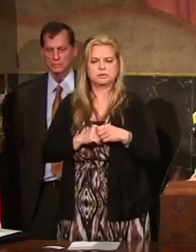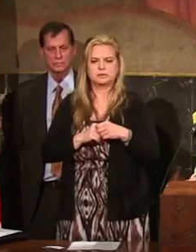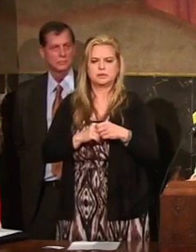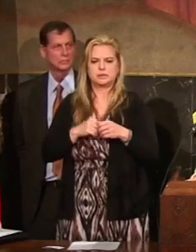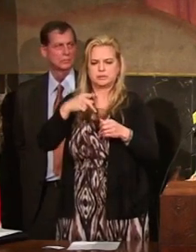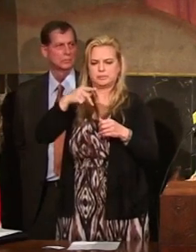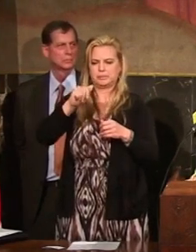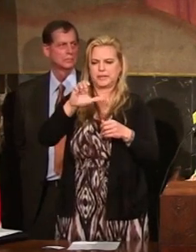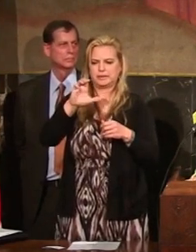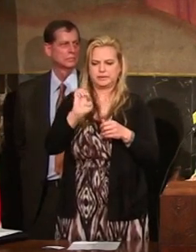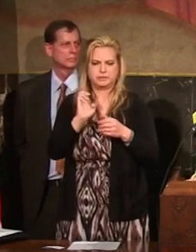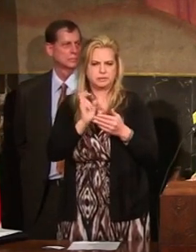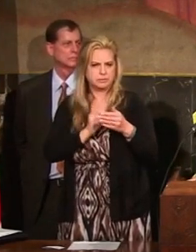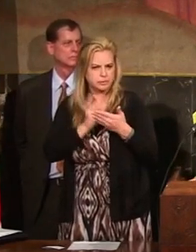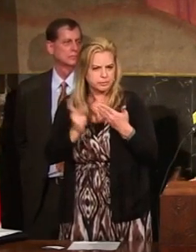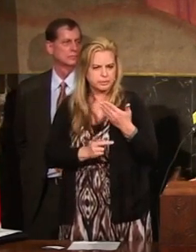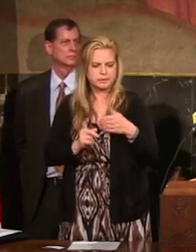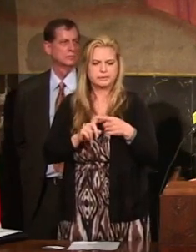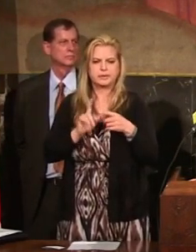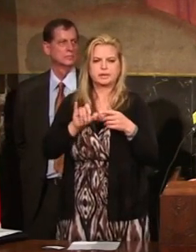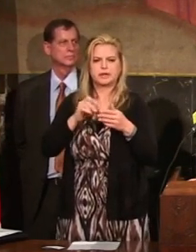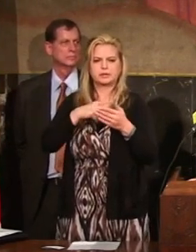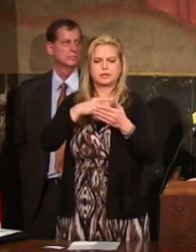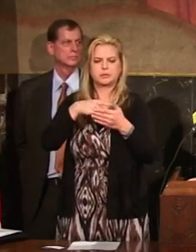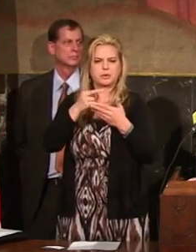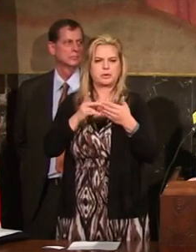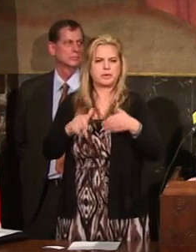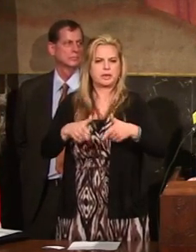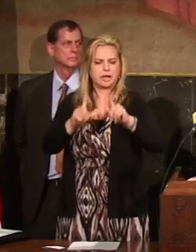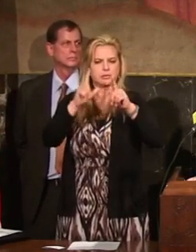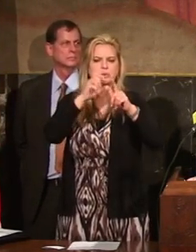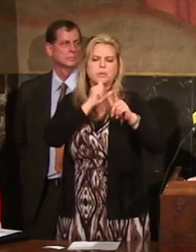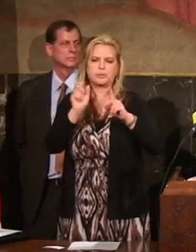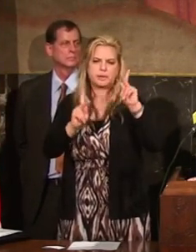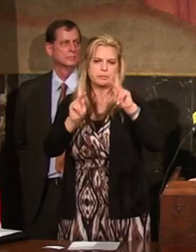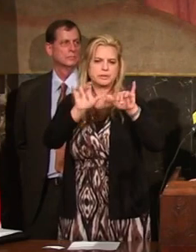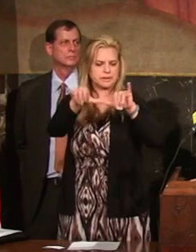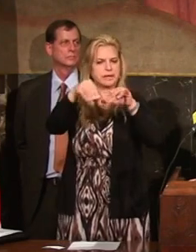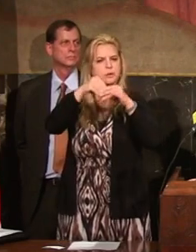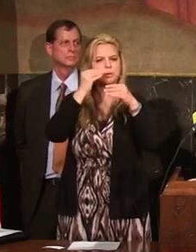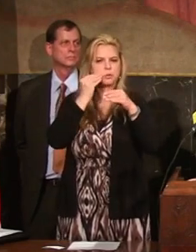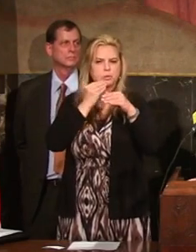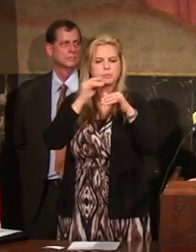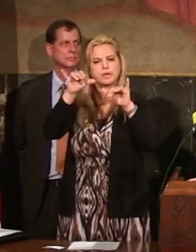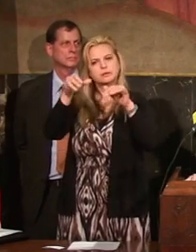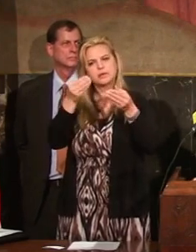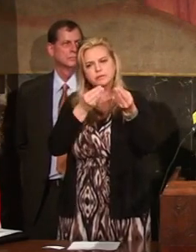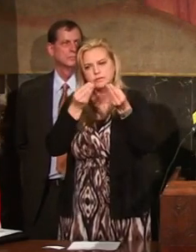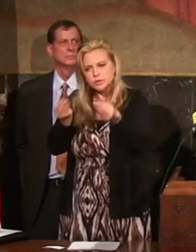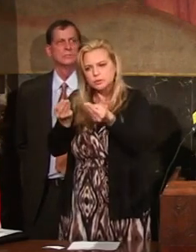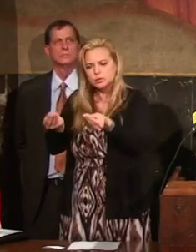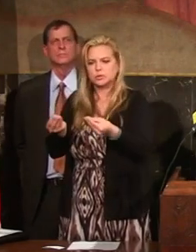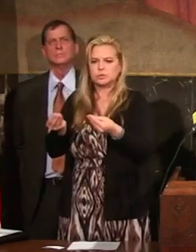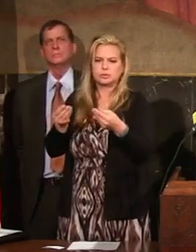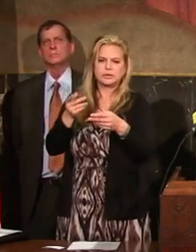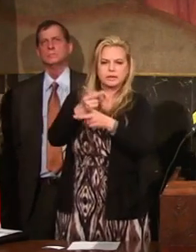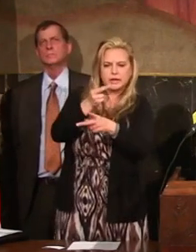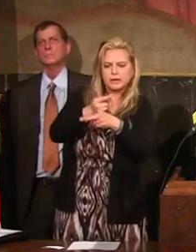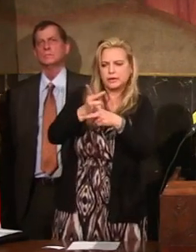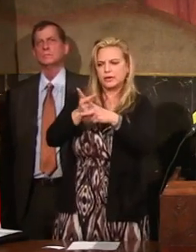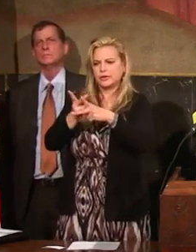PACE program. This is a program that allows elderly people to stay in their homes to get food and sustenance and